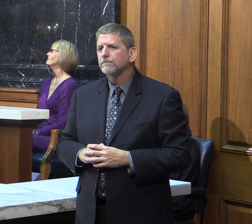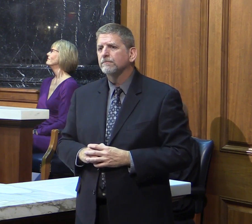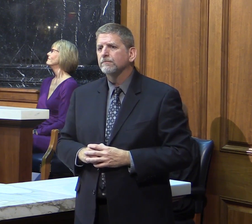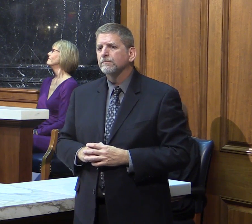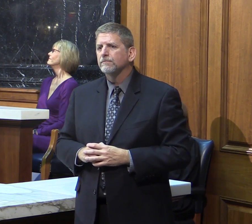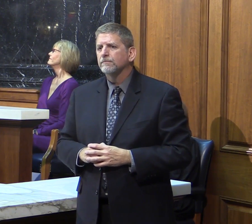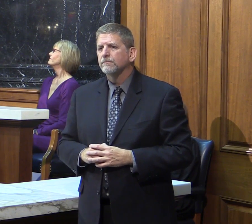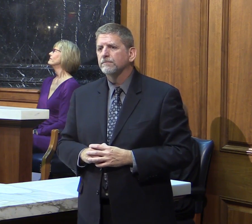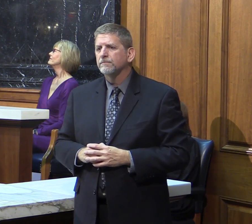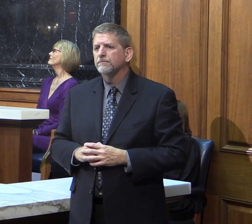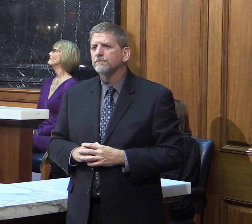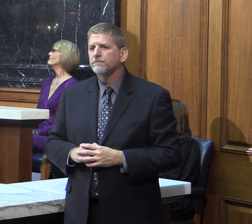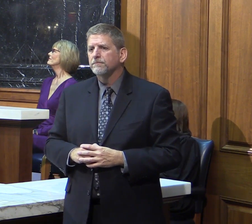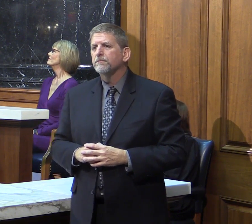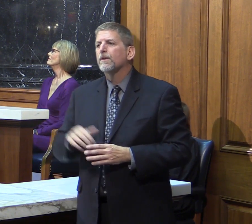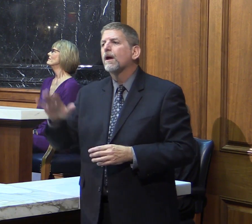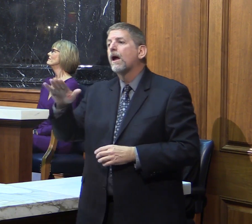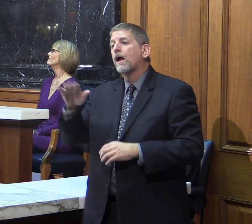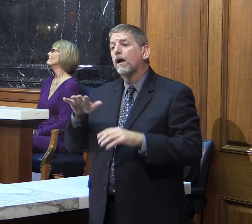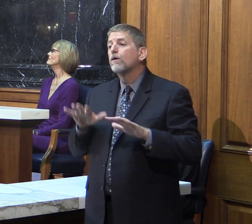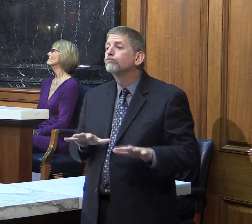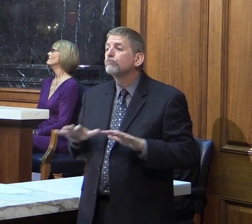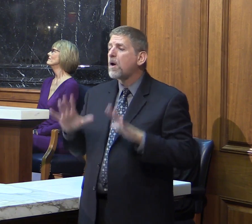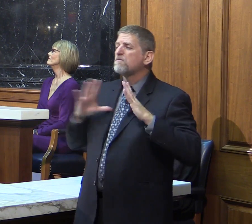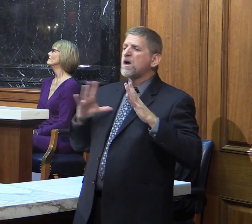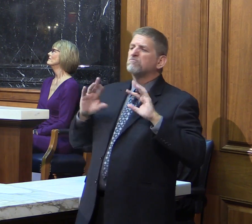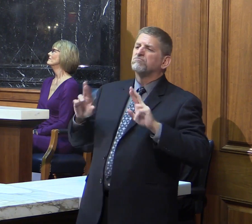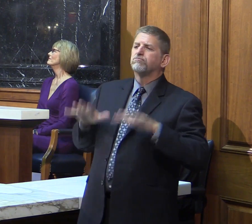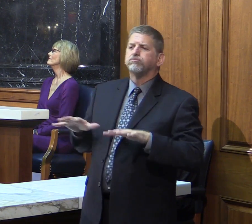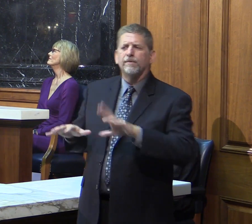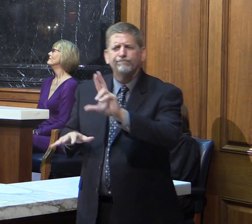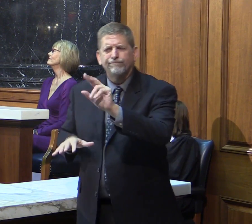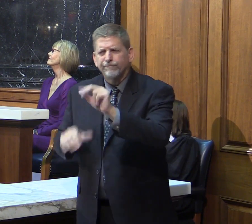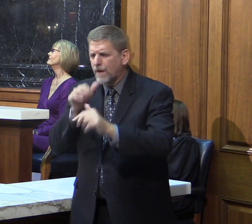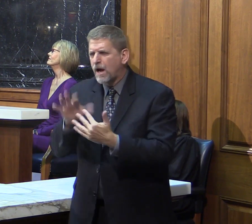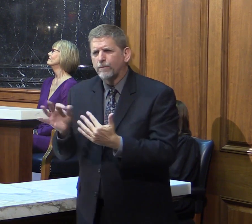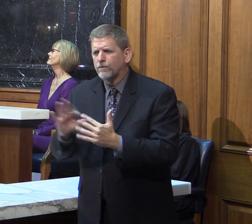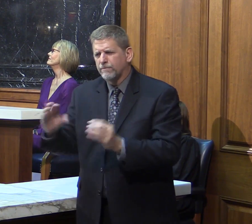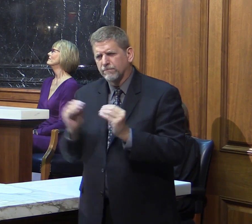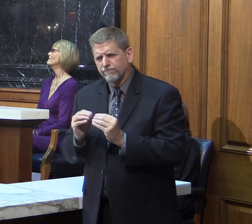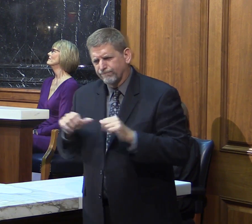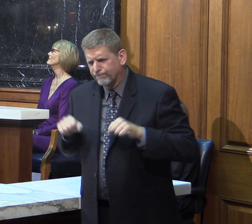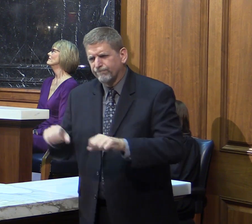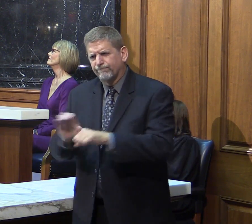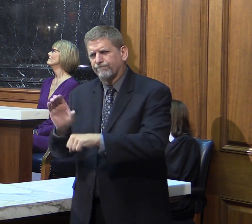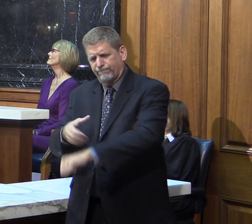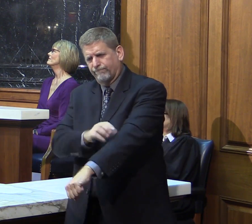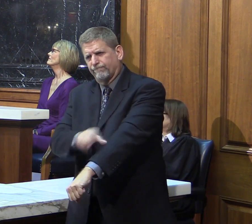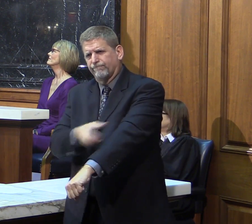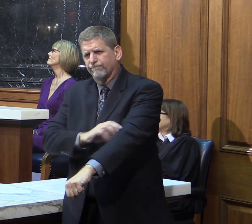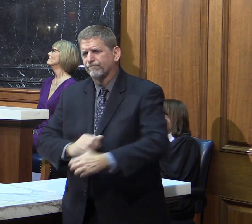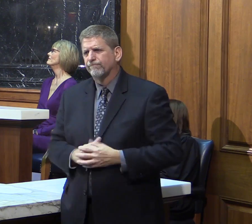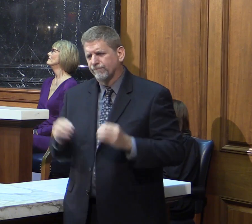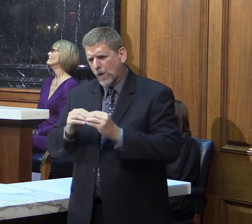option. Leadership is all about continually moving forward, relentlessly working toward ways